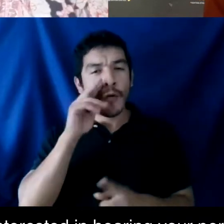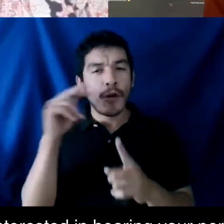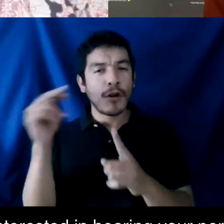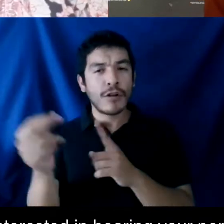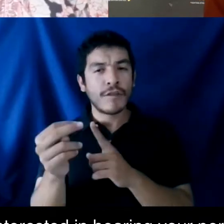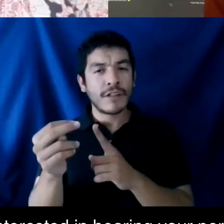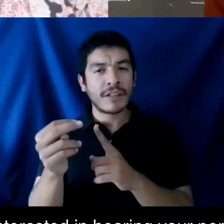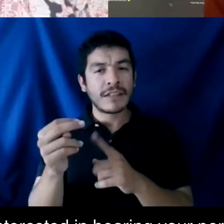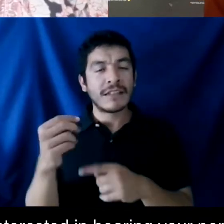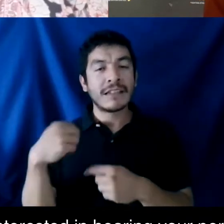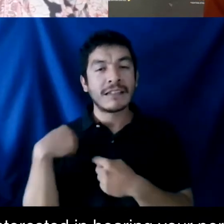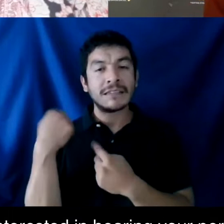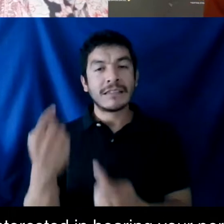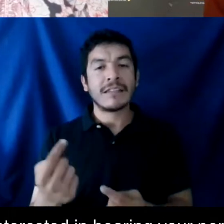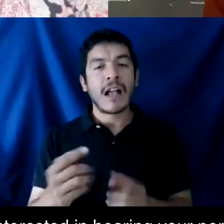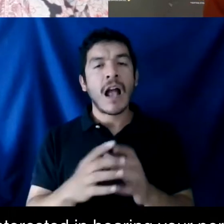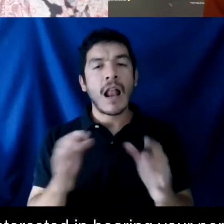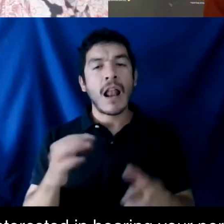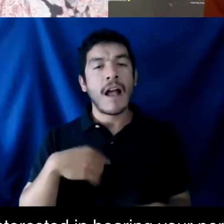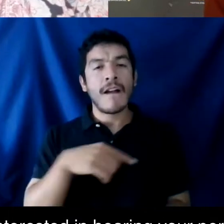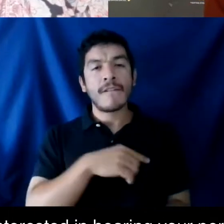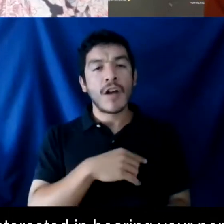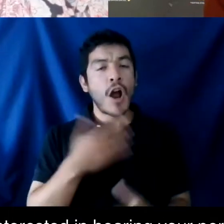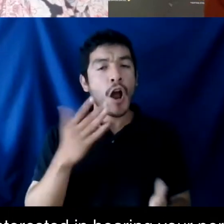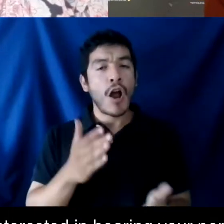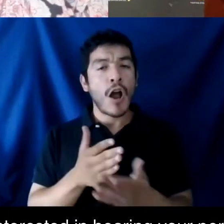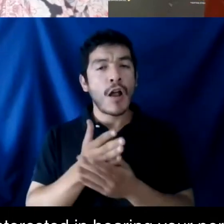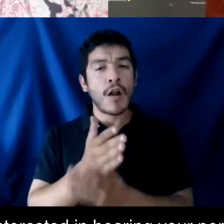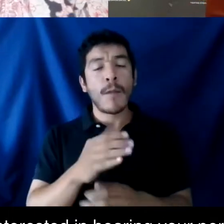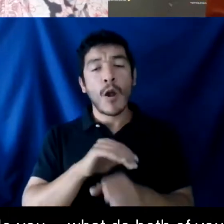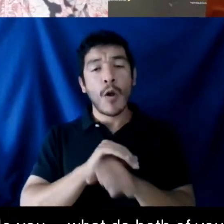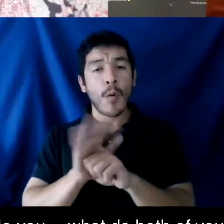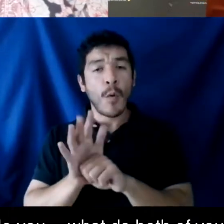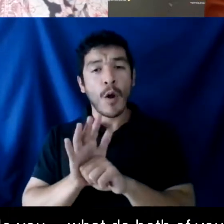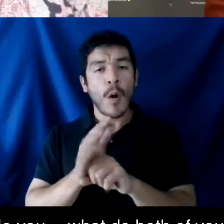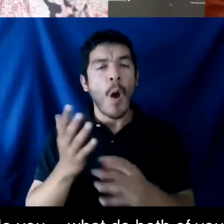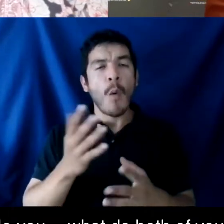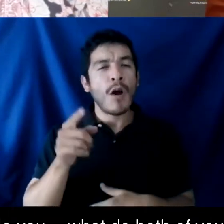perspective, since a lot of us have gone through the pandemic.